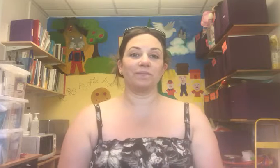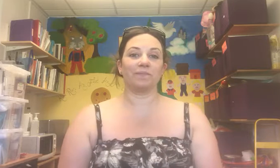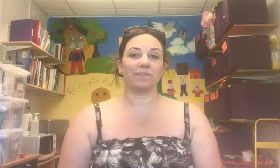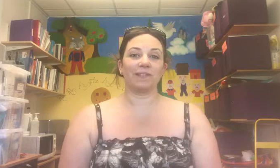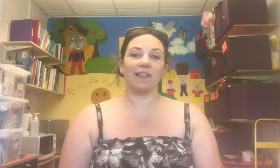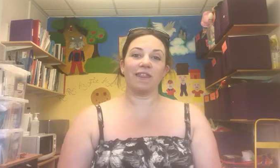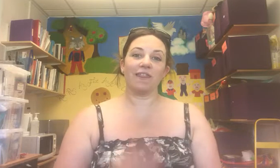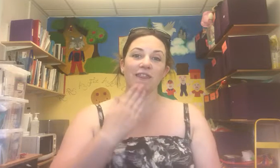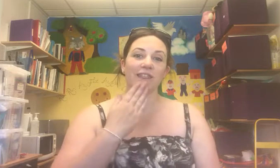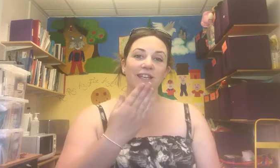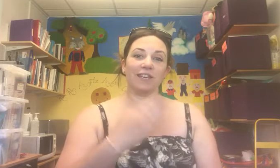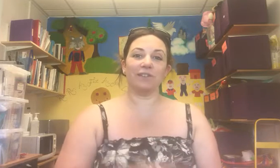Thank you.